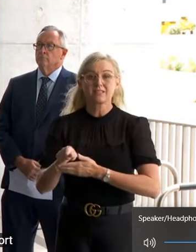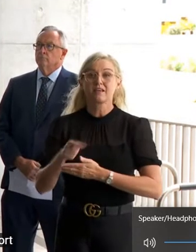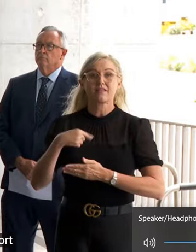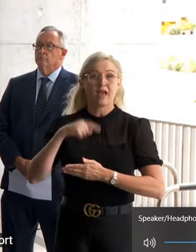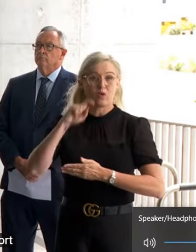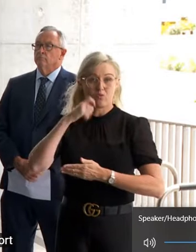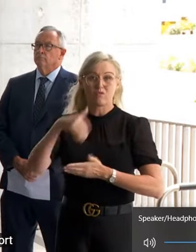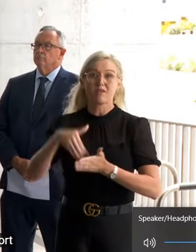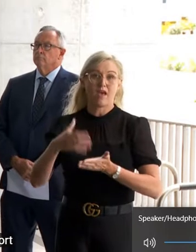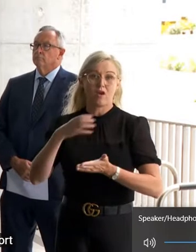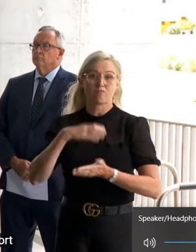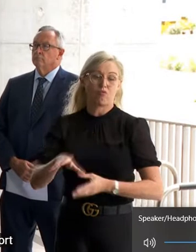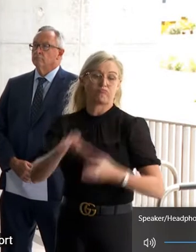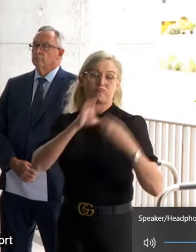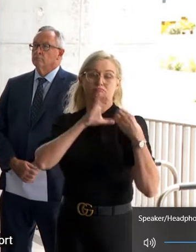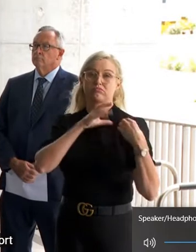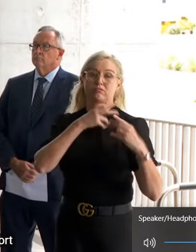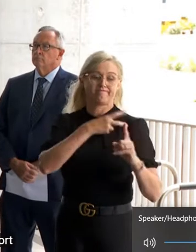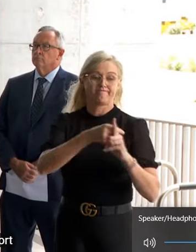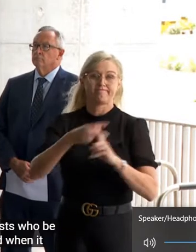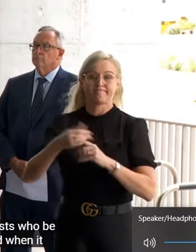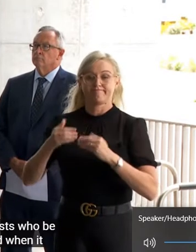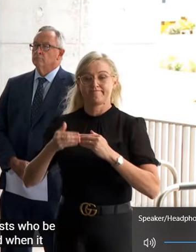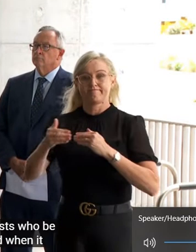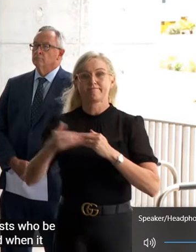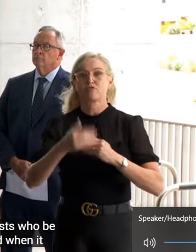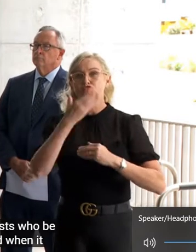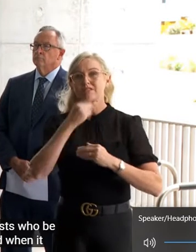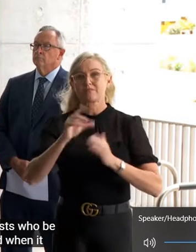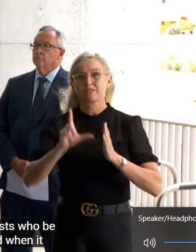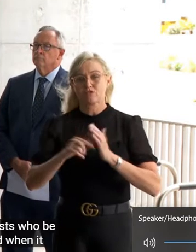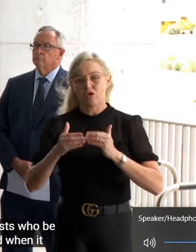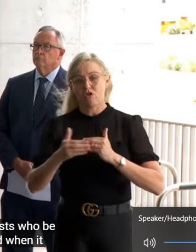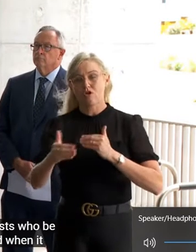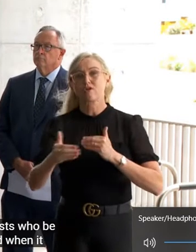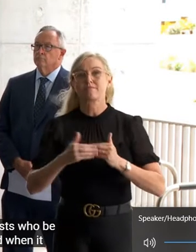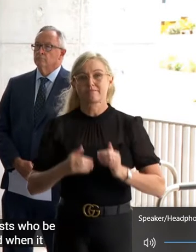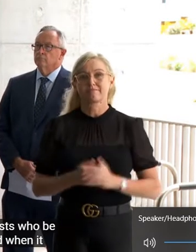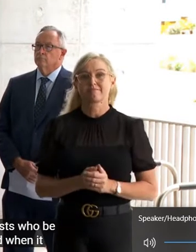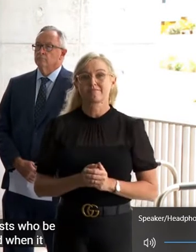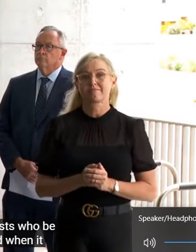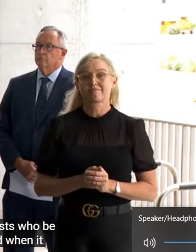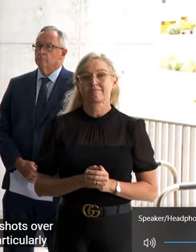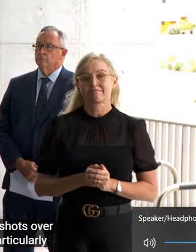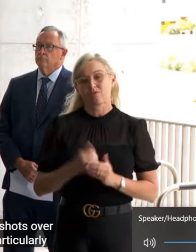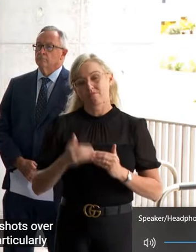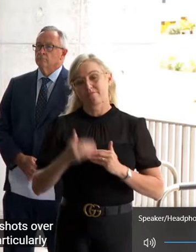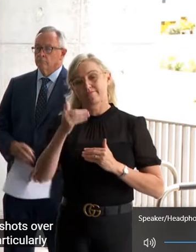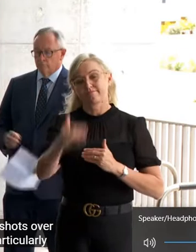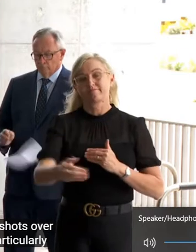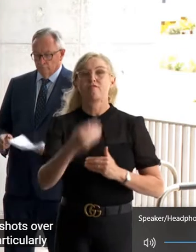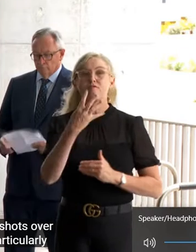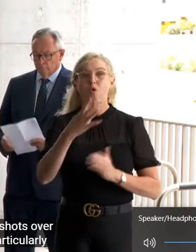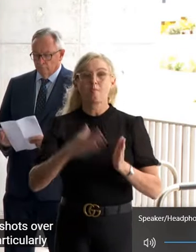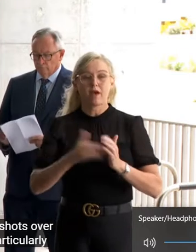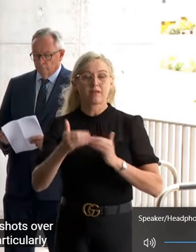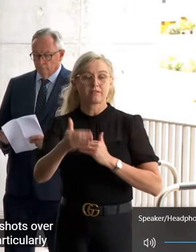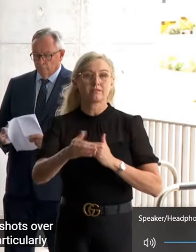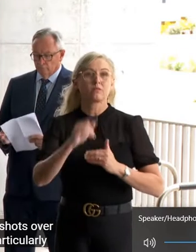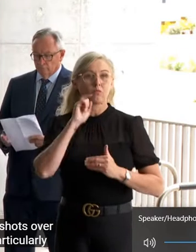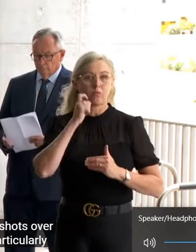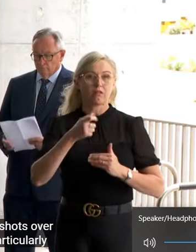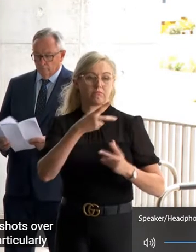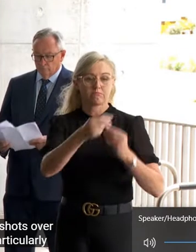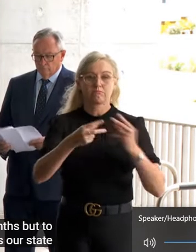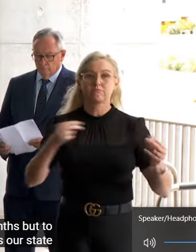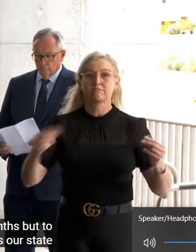load when it comes to the booster shots over this period of time, particularly over the next 4 months. But to everybody right across